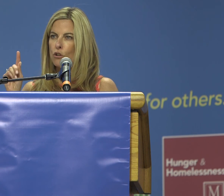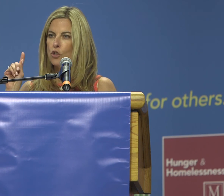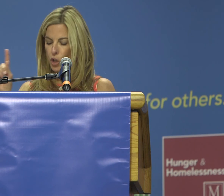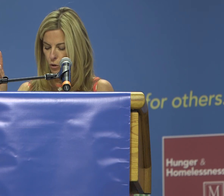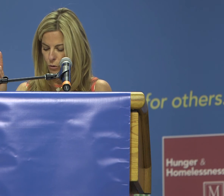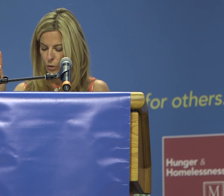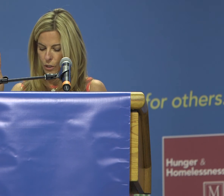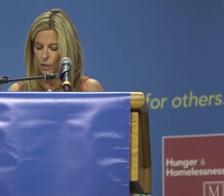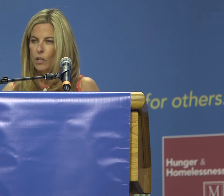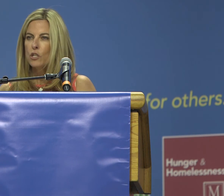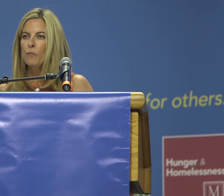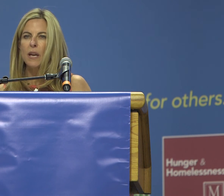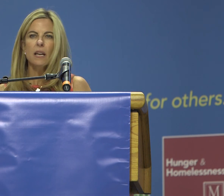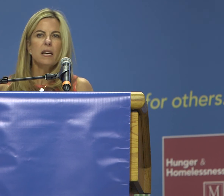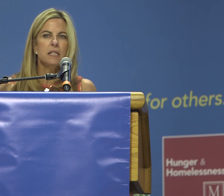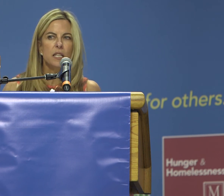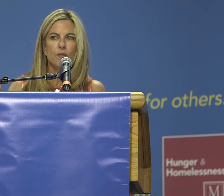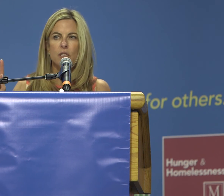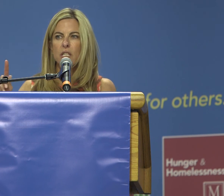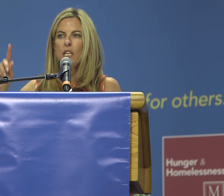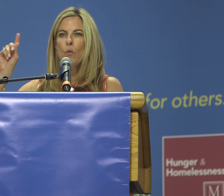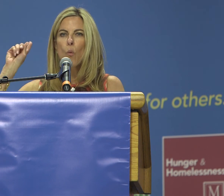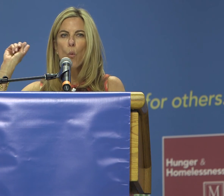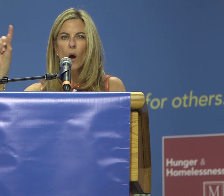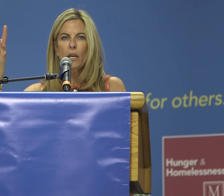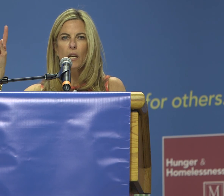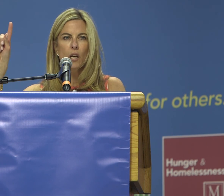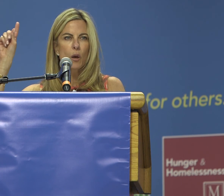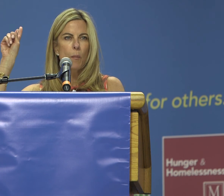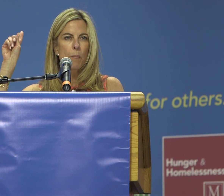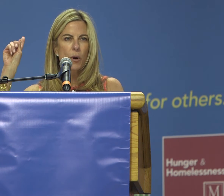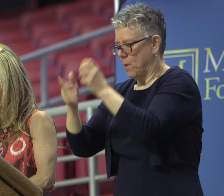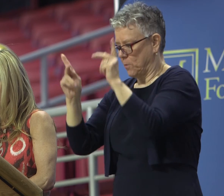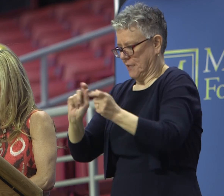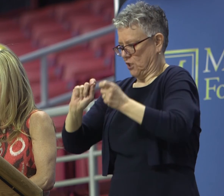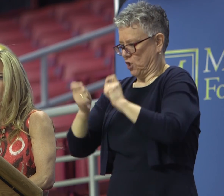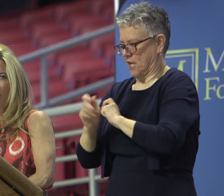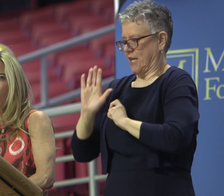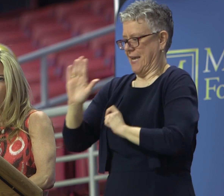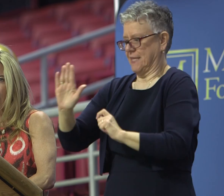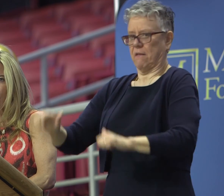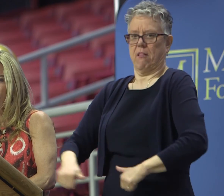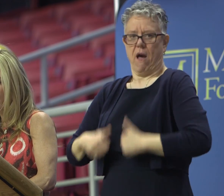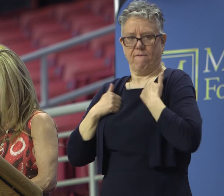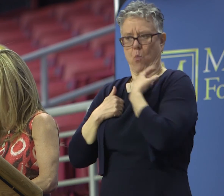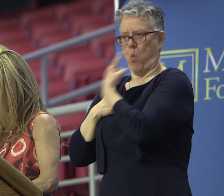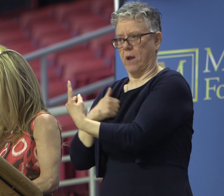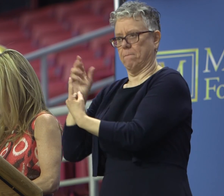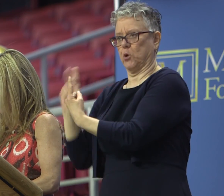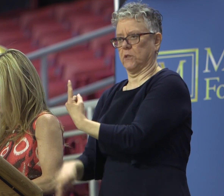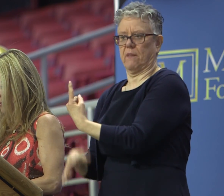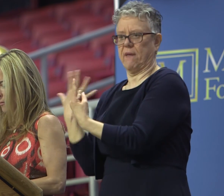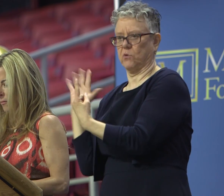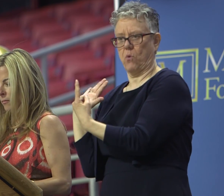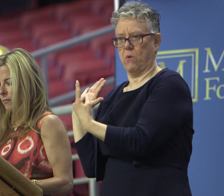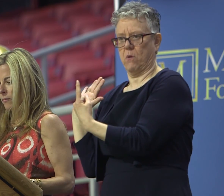day, choose to make a difference in one person's life.